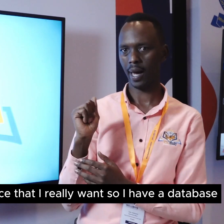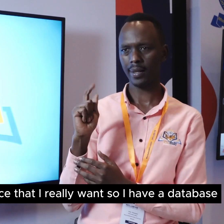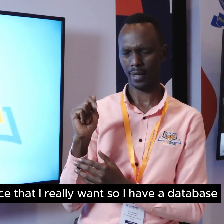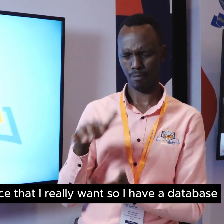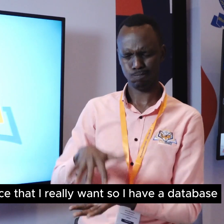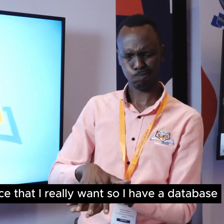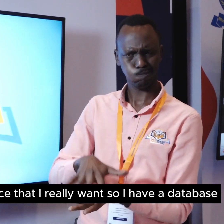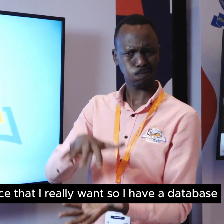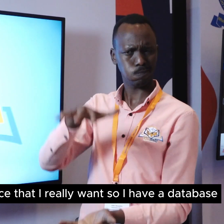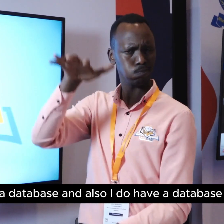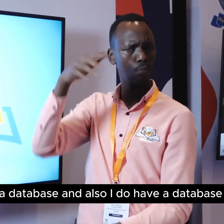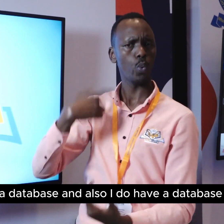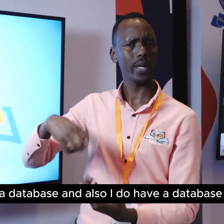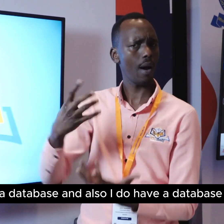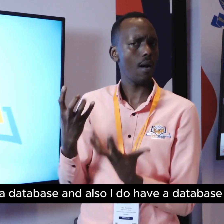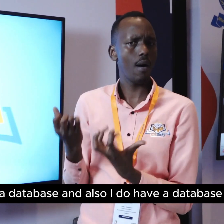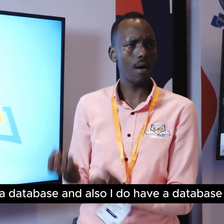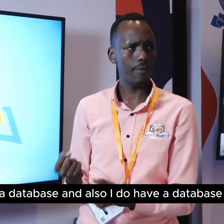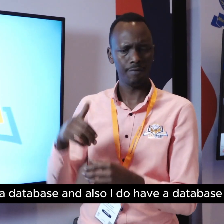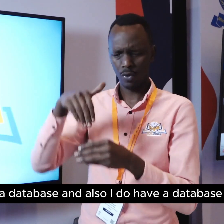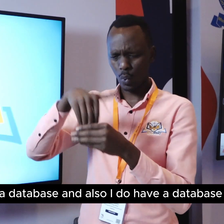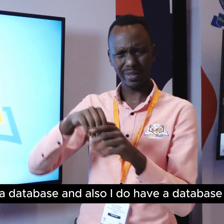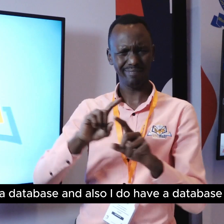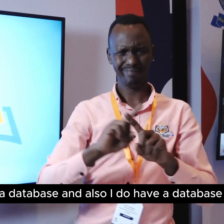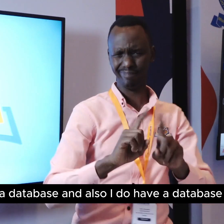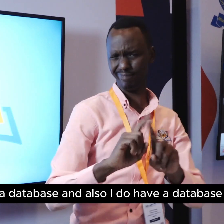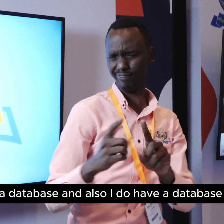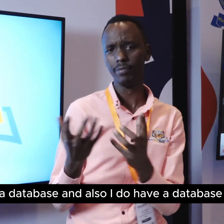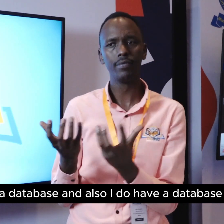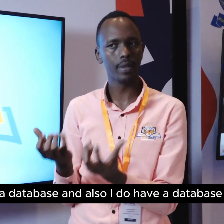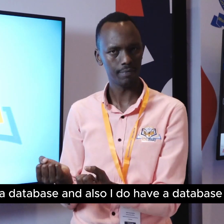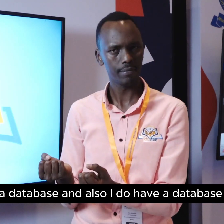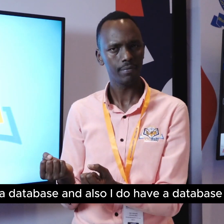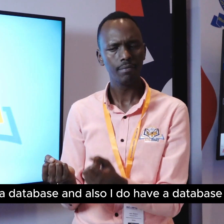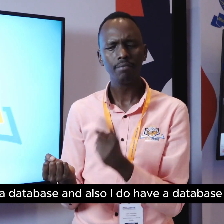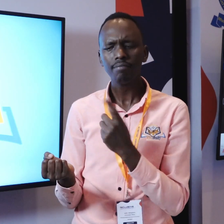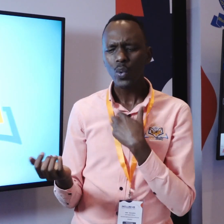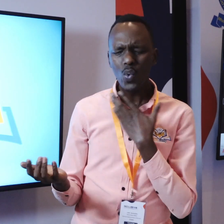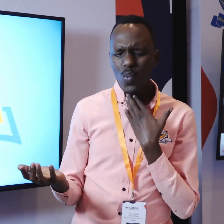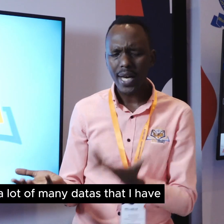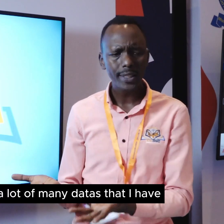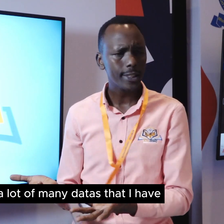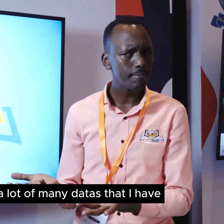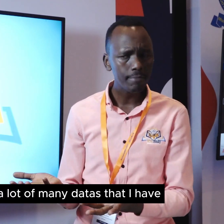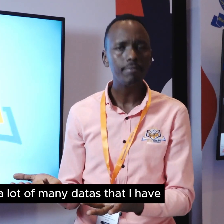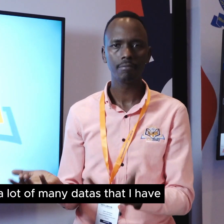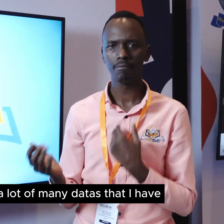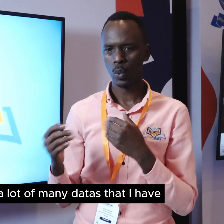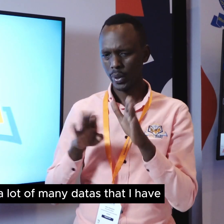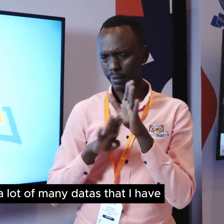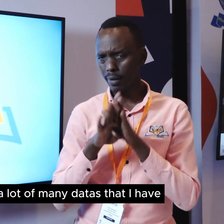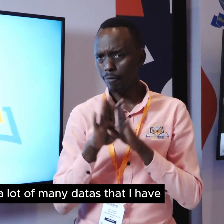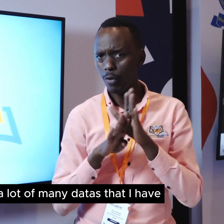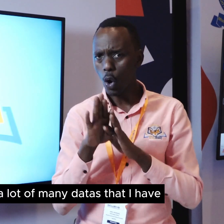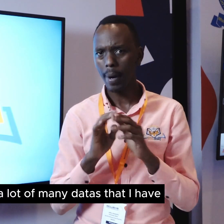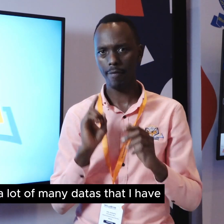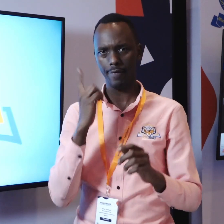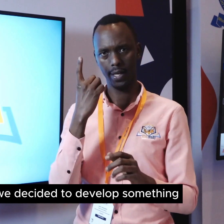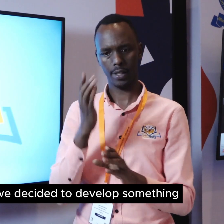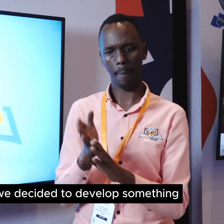have a database. He also has a database, and also I do have a database, a lot of many data that I have. So we decided